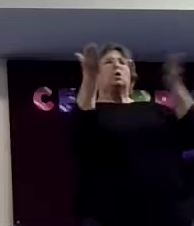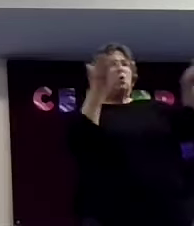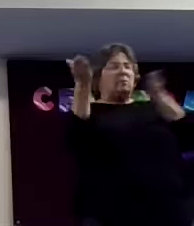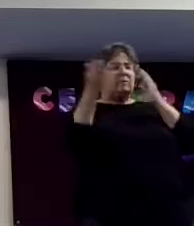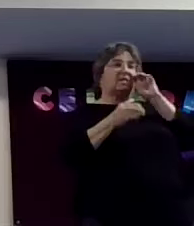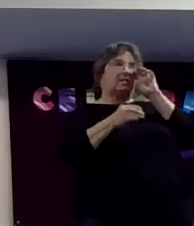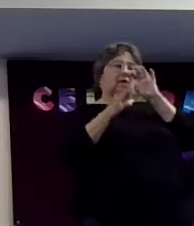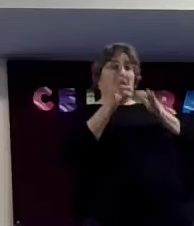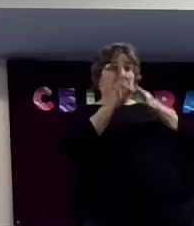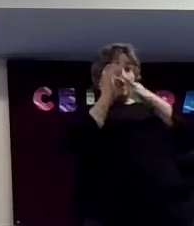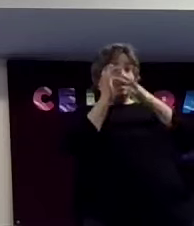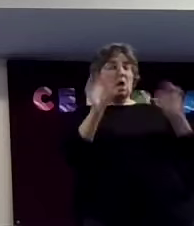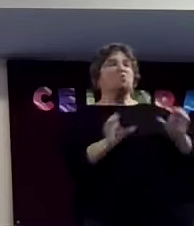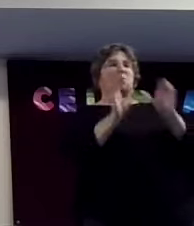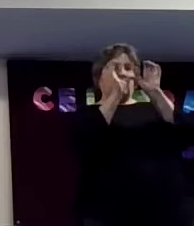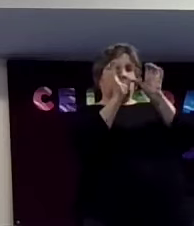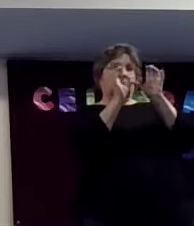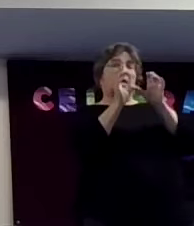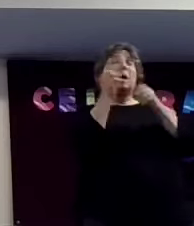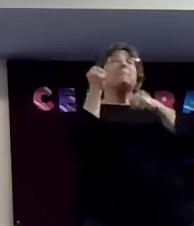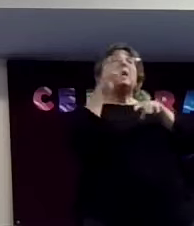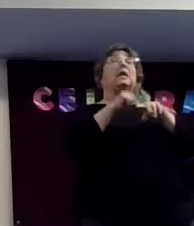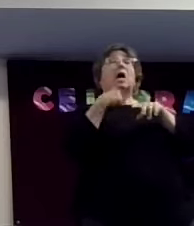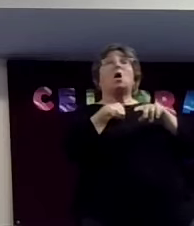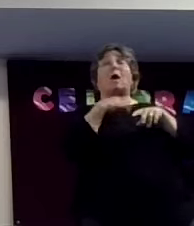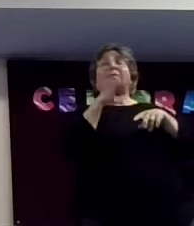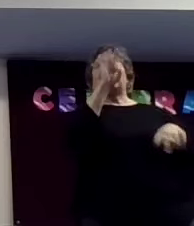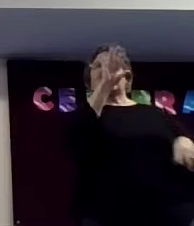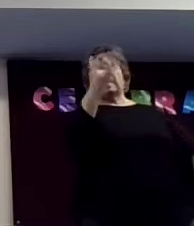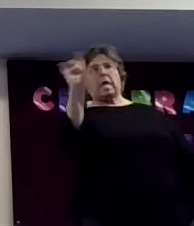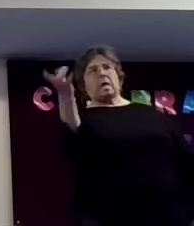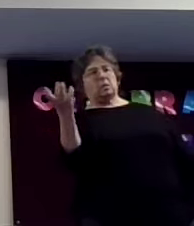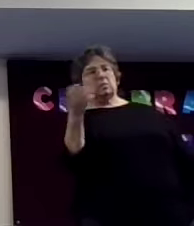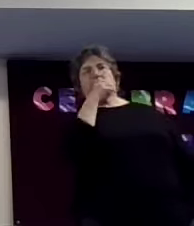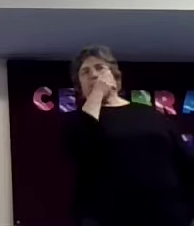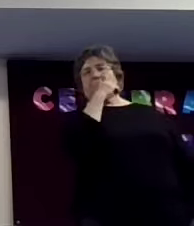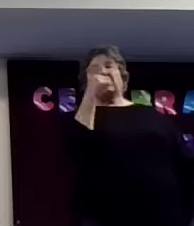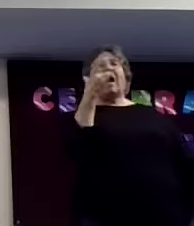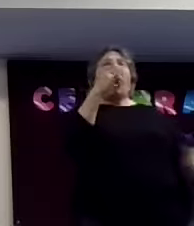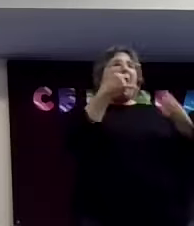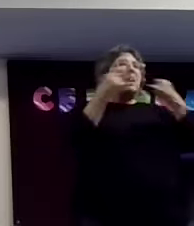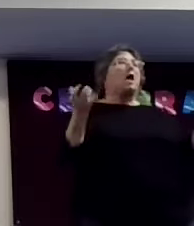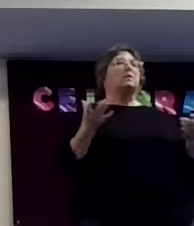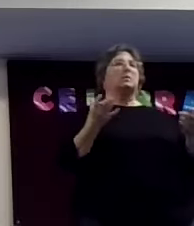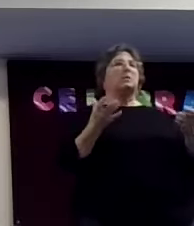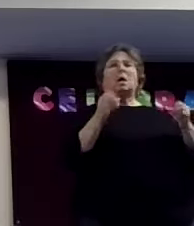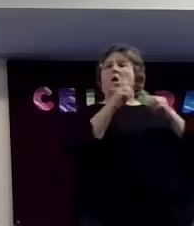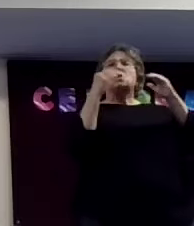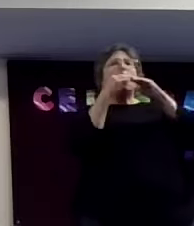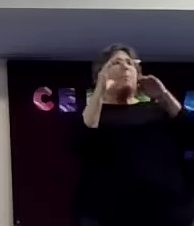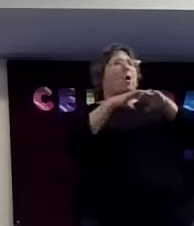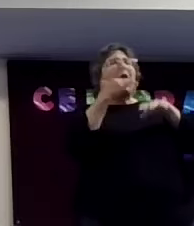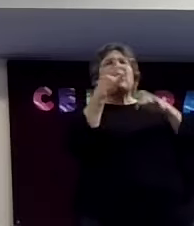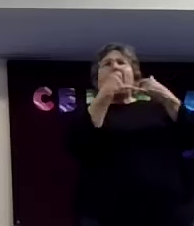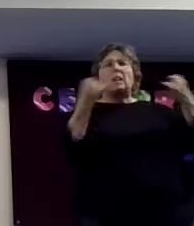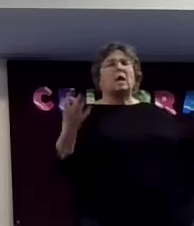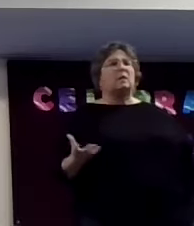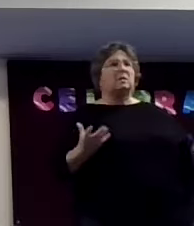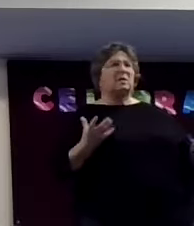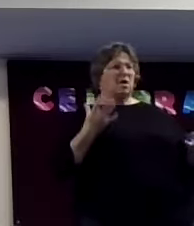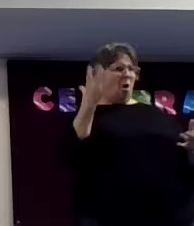services, especially in crisis. So a lot of times you have 988, you have it hotline, but there's no peers on the hotline.